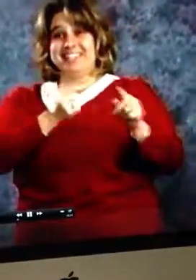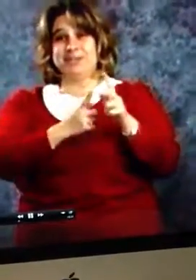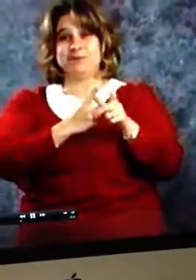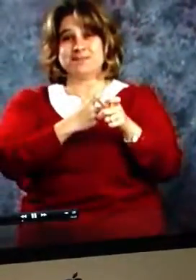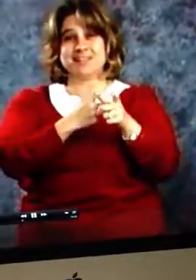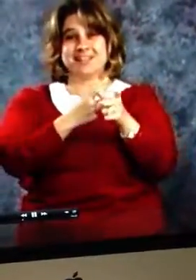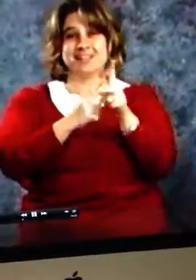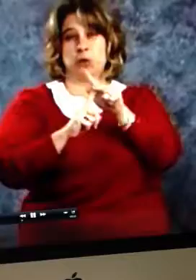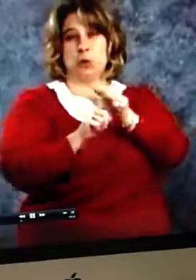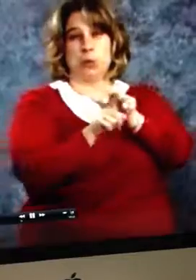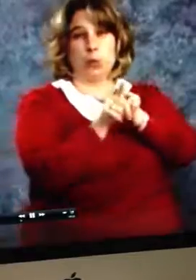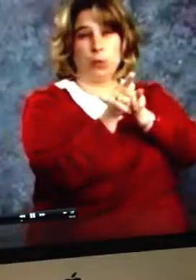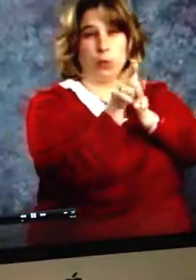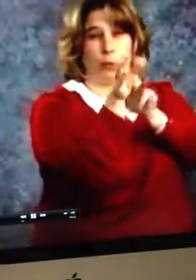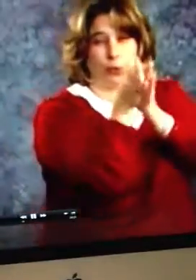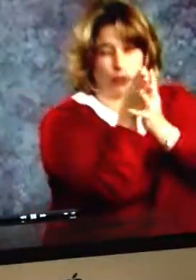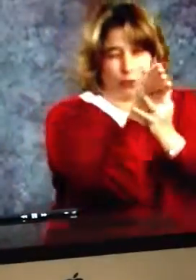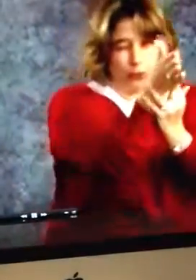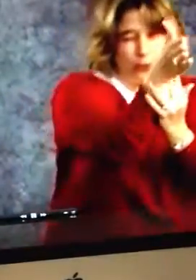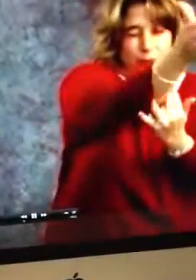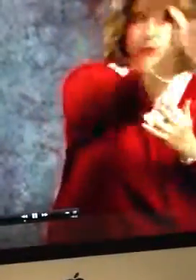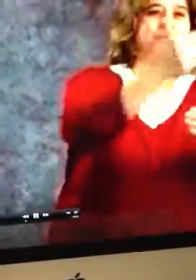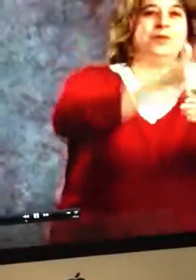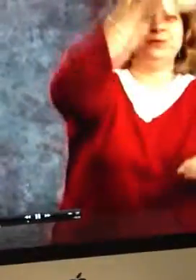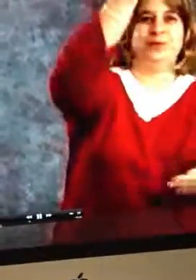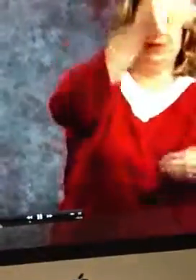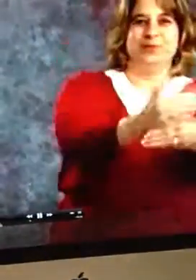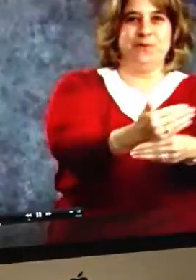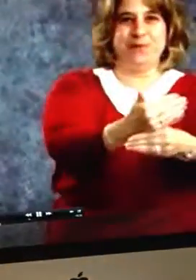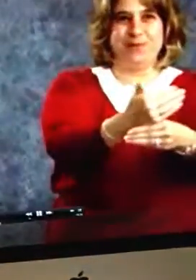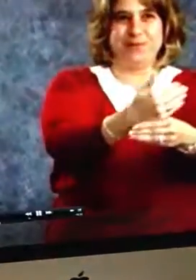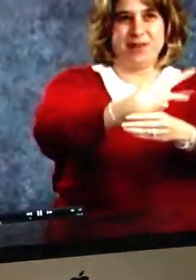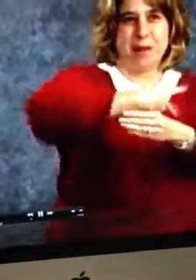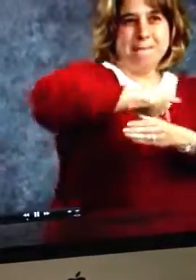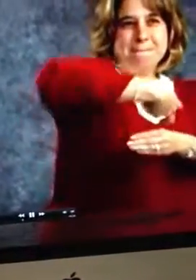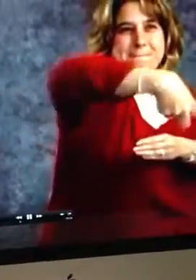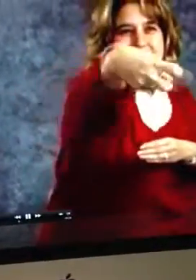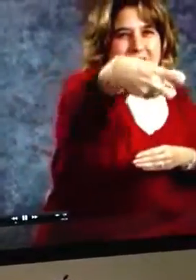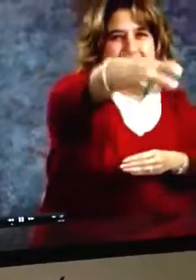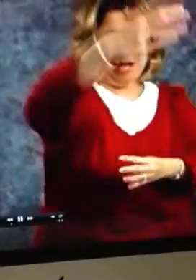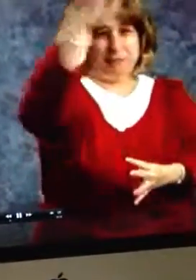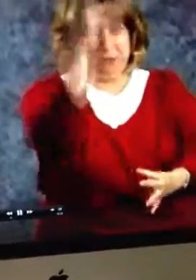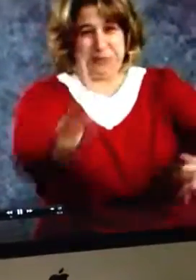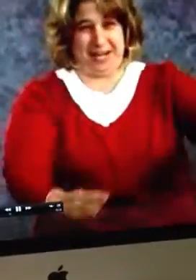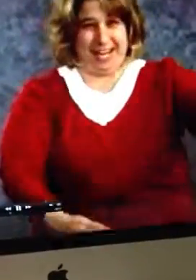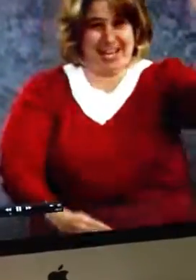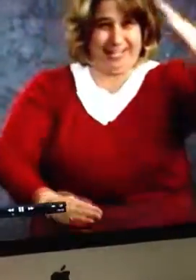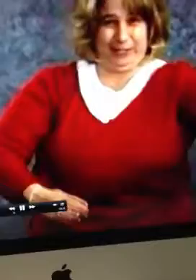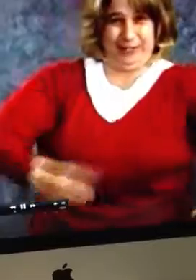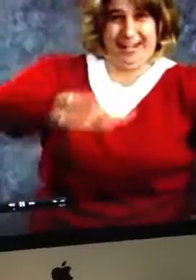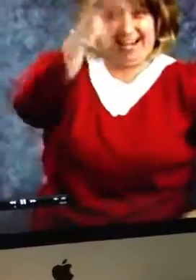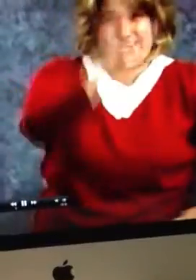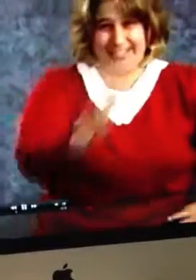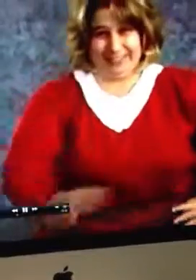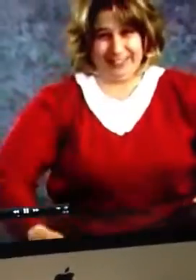So what happened was when they ran back, they didn't know the door was locked, and they ran right through the window and slid into the house. There